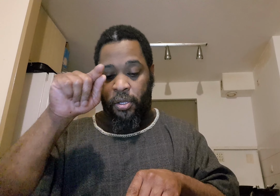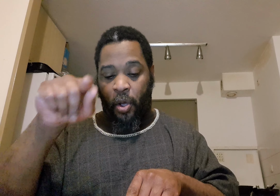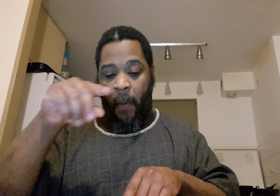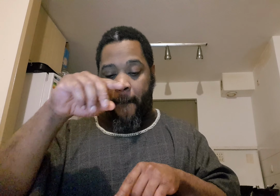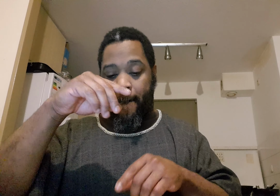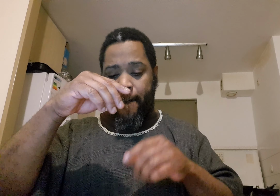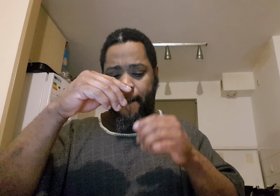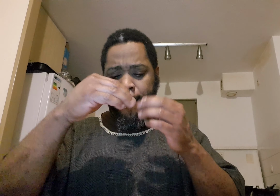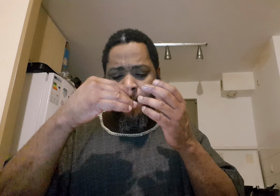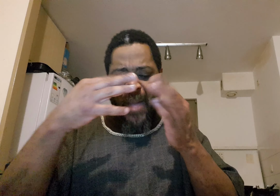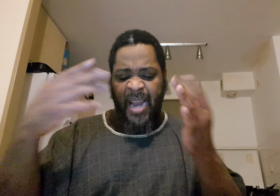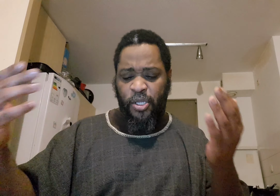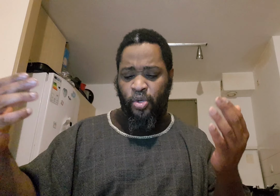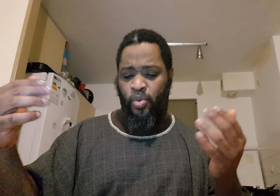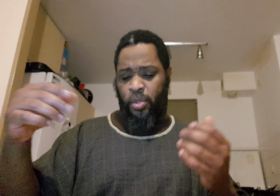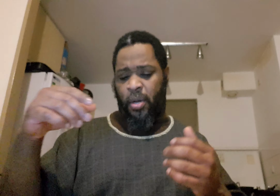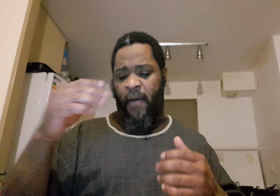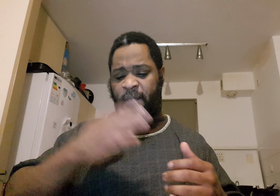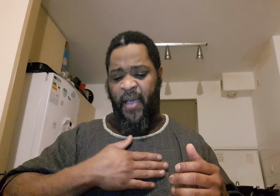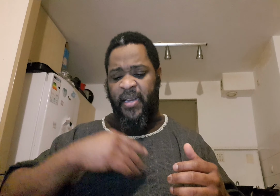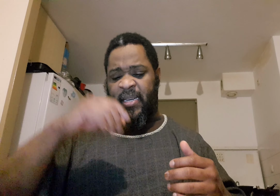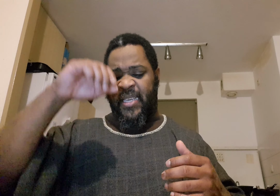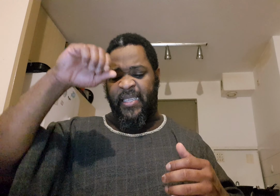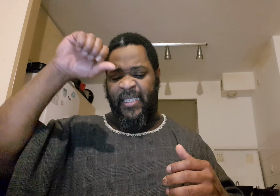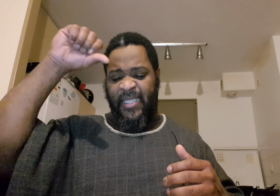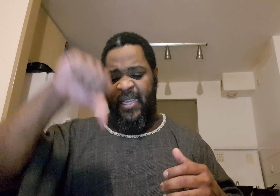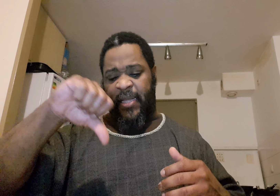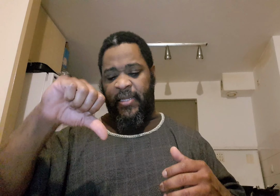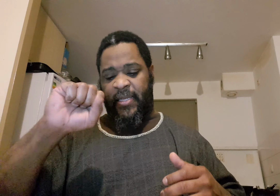the multitude of sins.